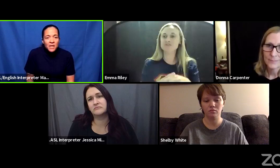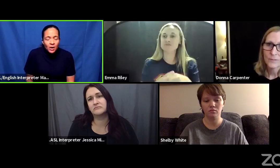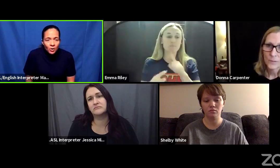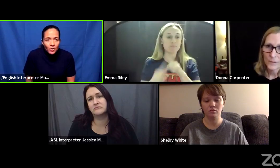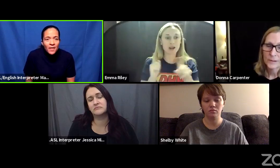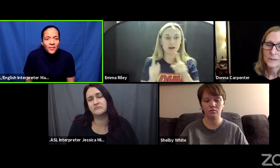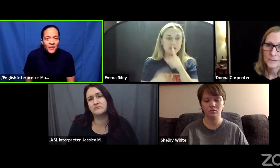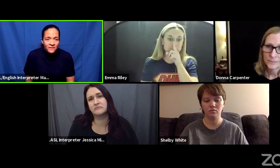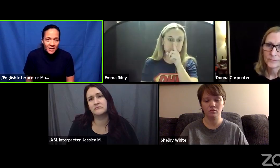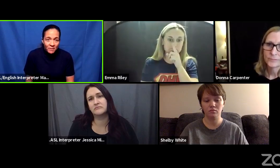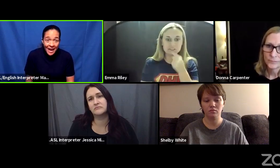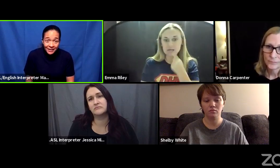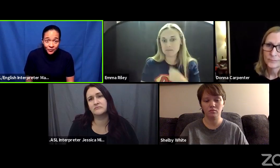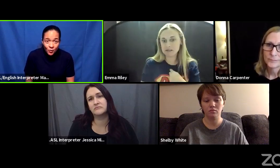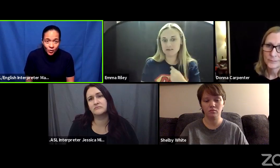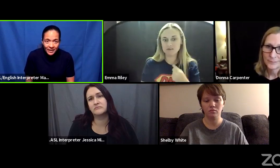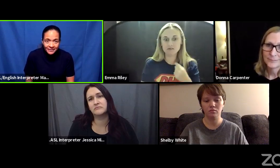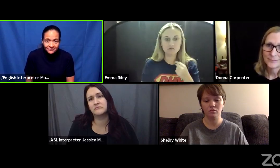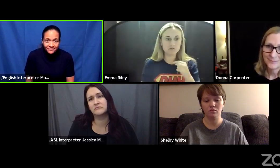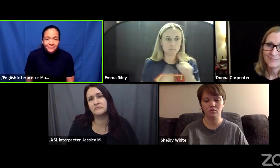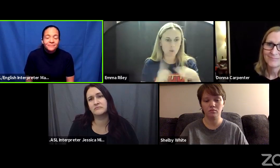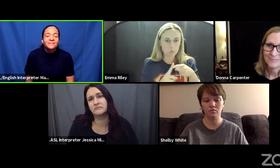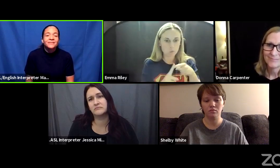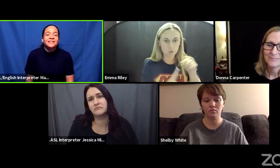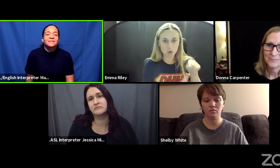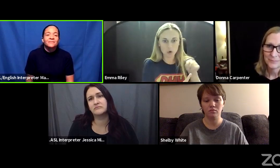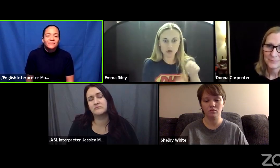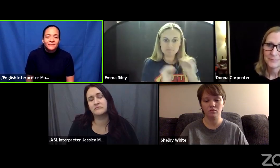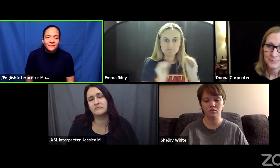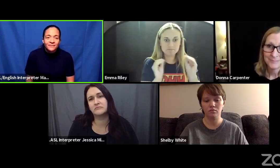they let me know that they found a match for me.